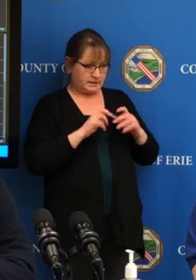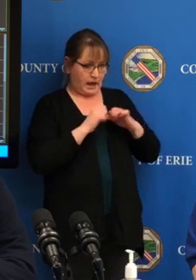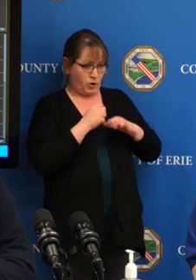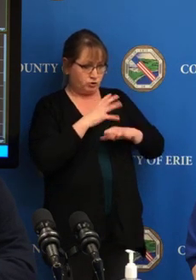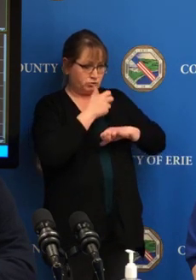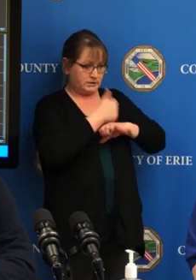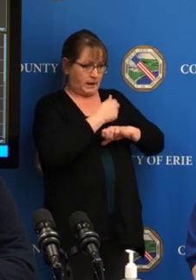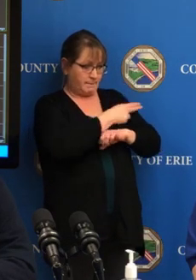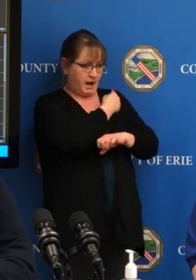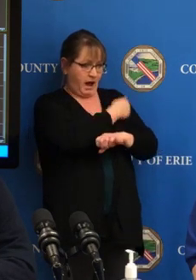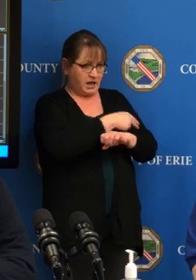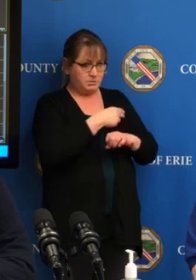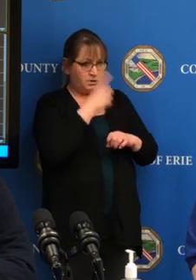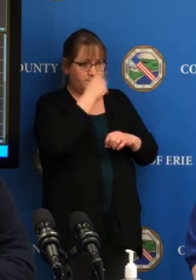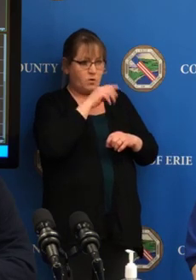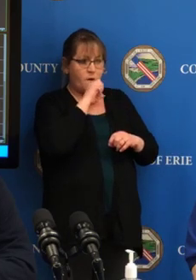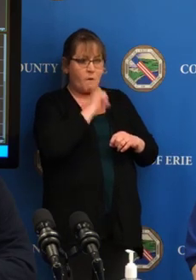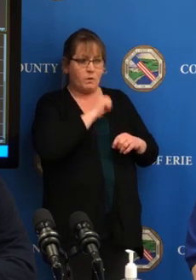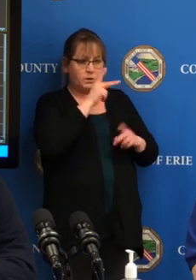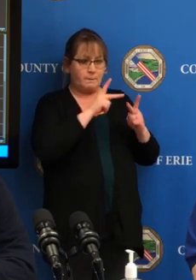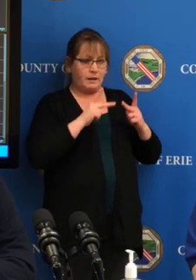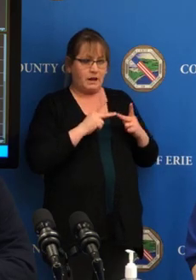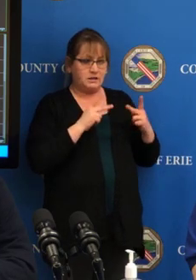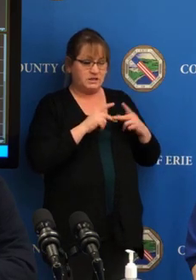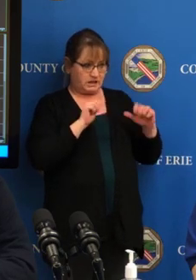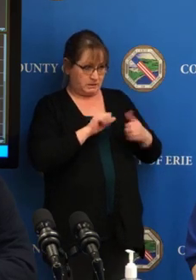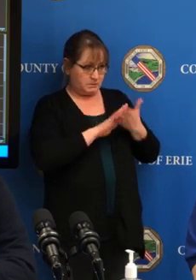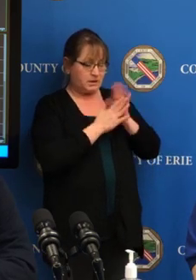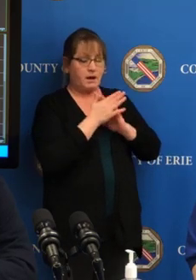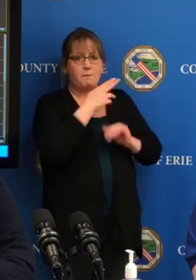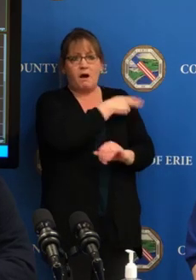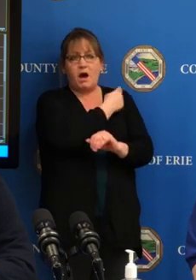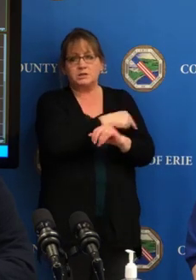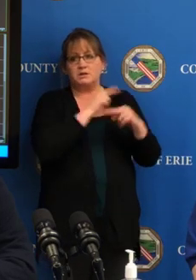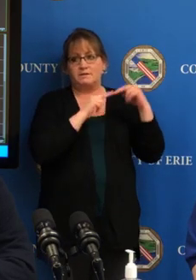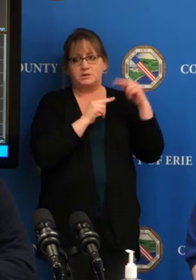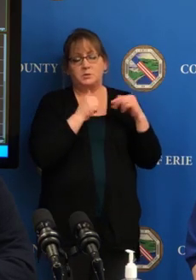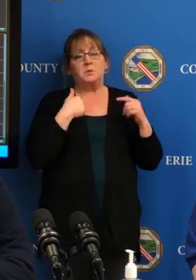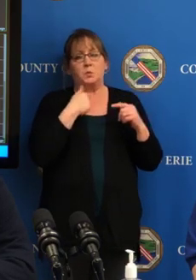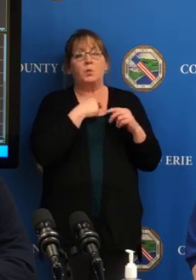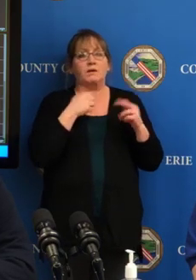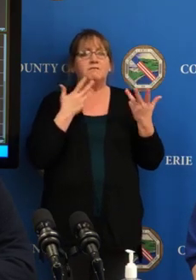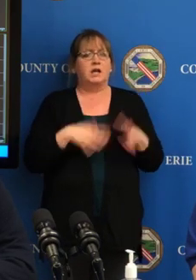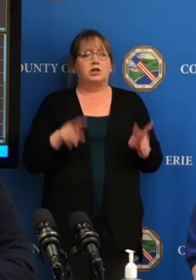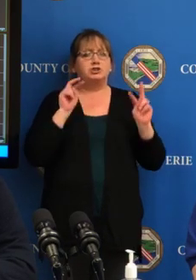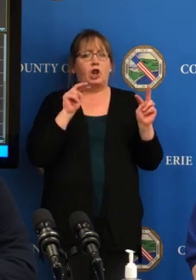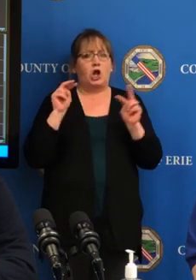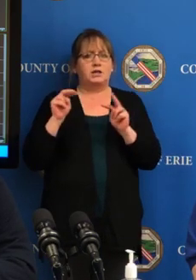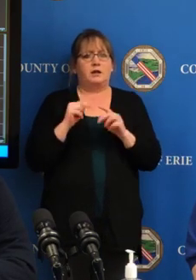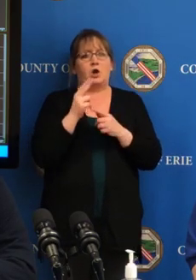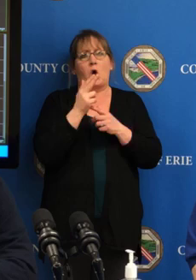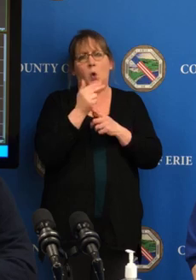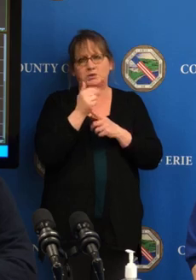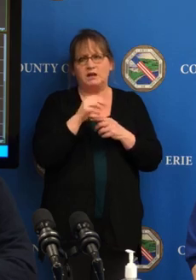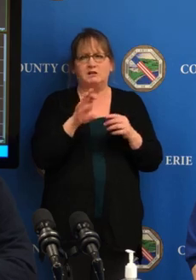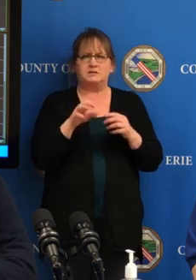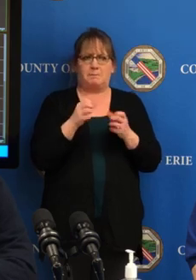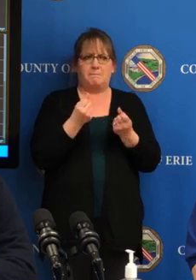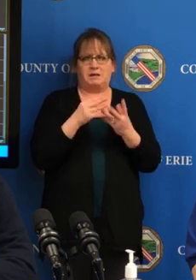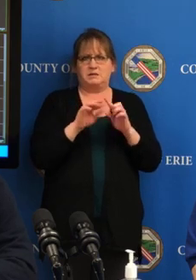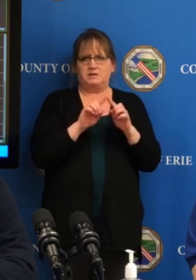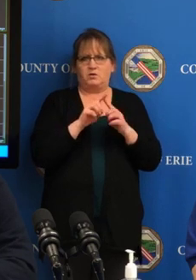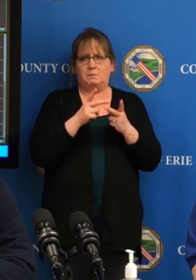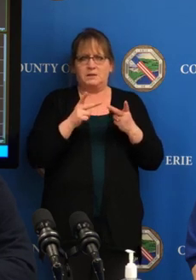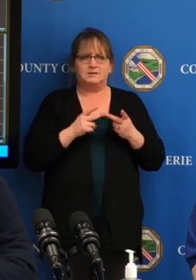potentially retrofit older sites so they can be turned into hospital facilities? We have looked at a number of locations, including hotels. We've